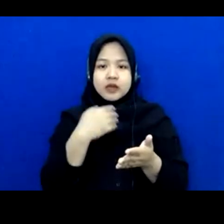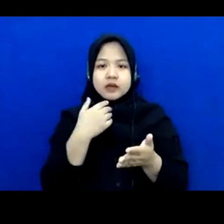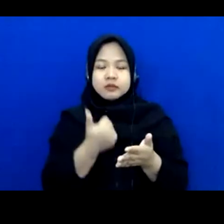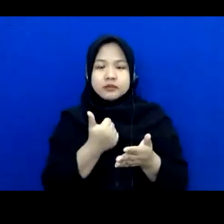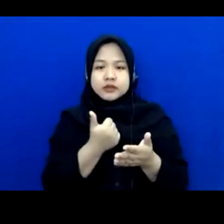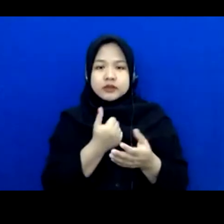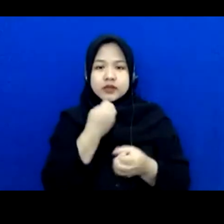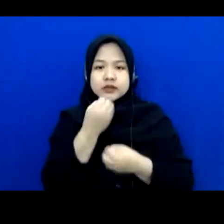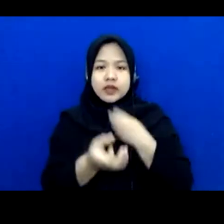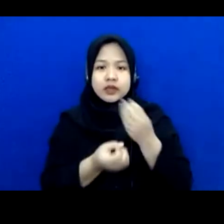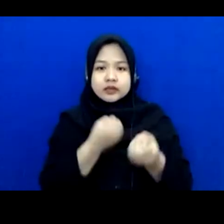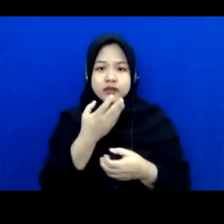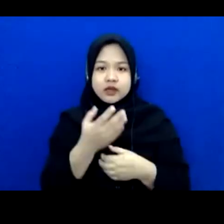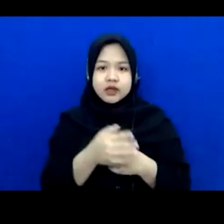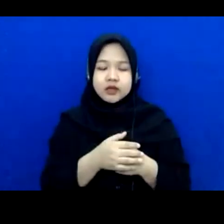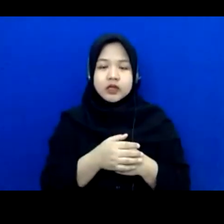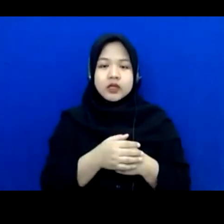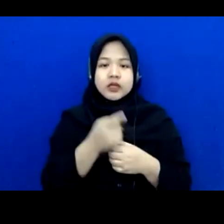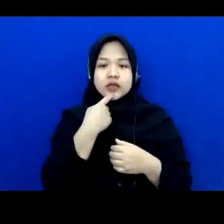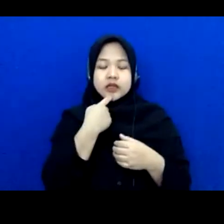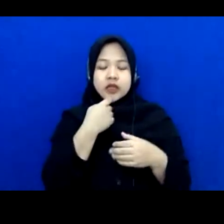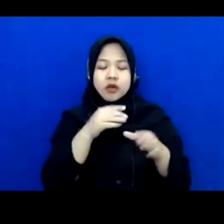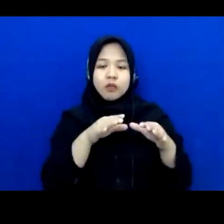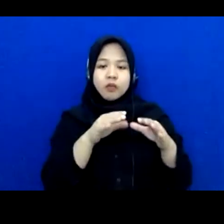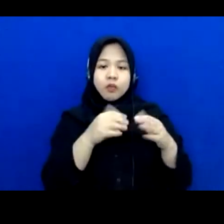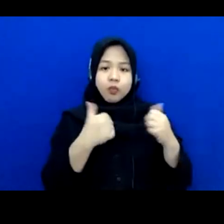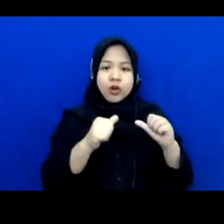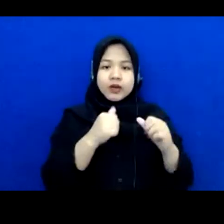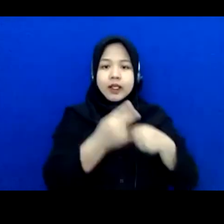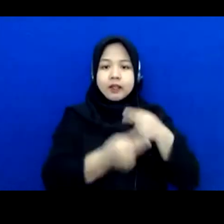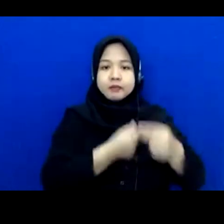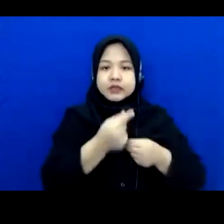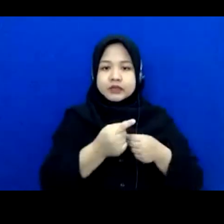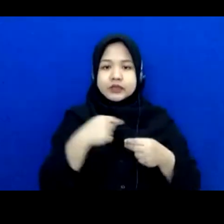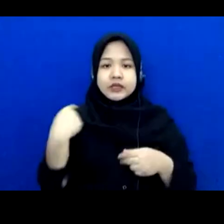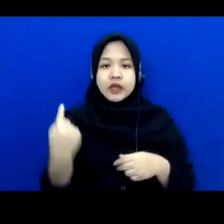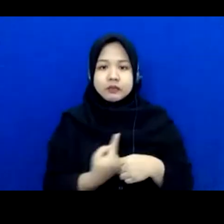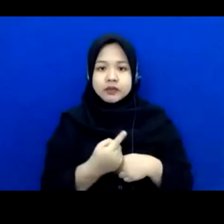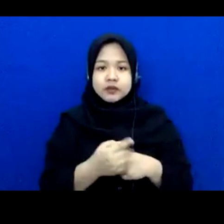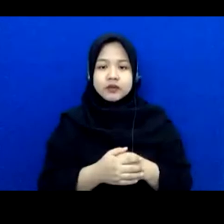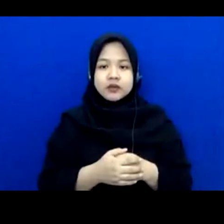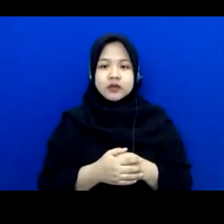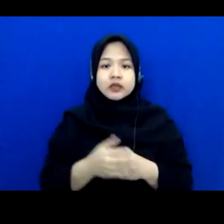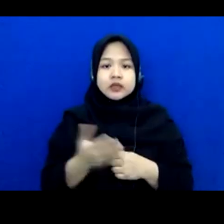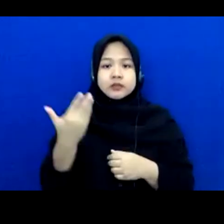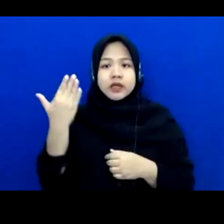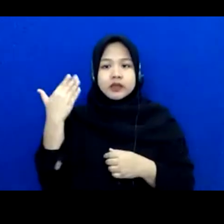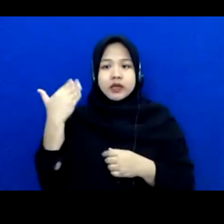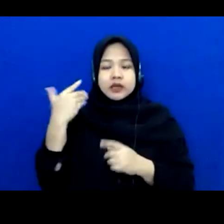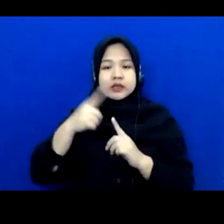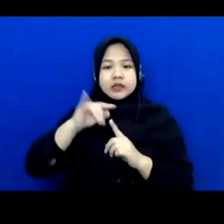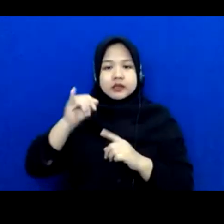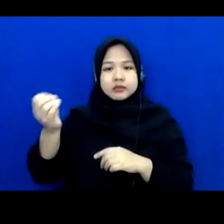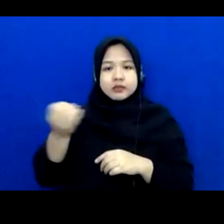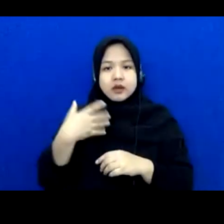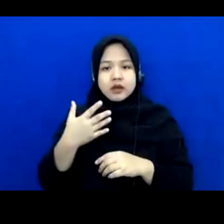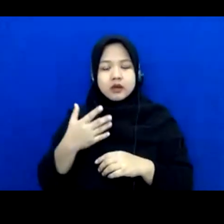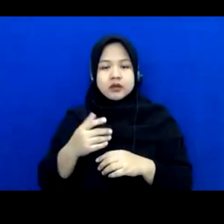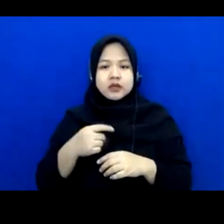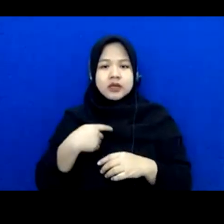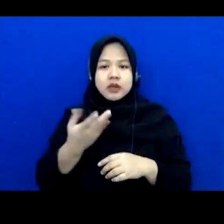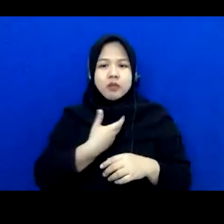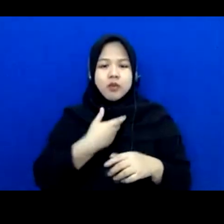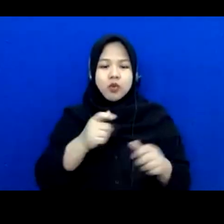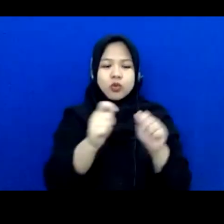quite stressing on our business model. And in terms of TJ's last point around sort of the changes we hope to make within